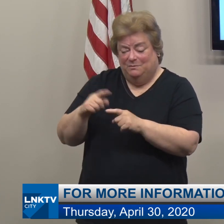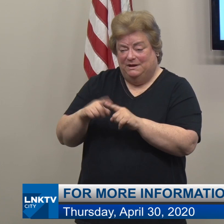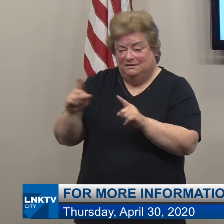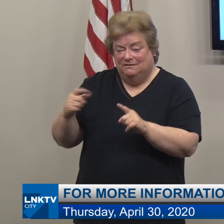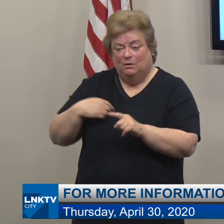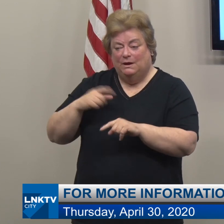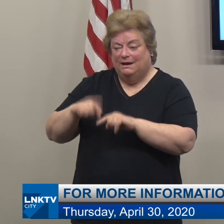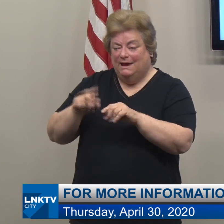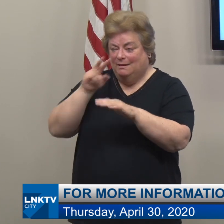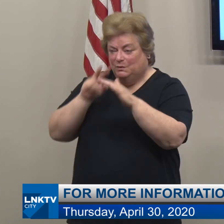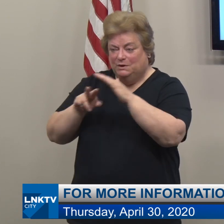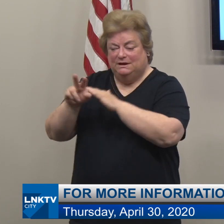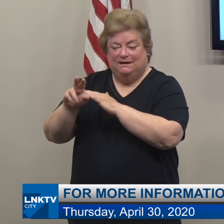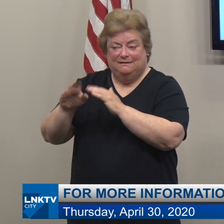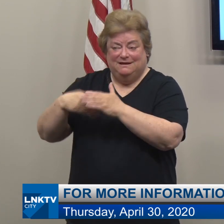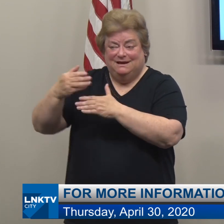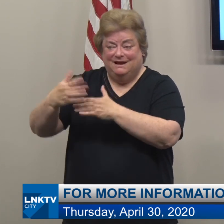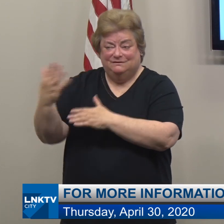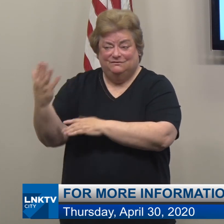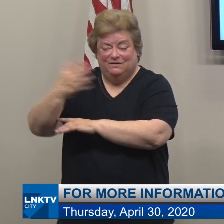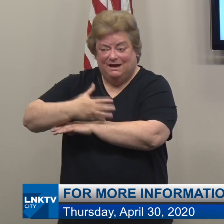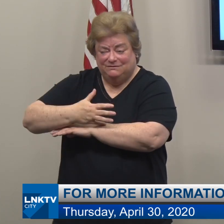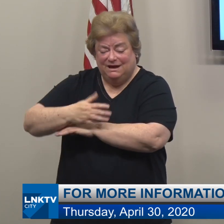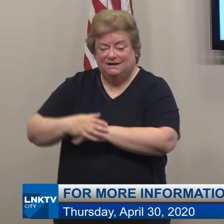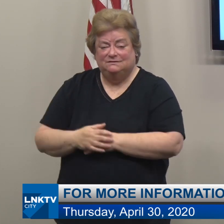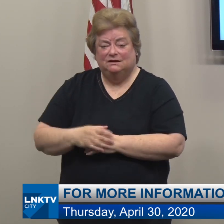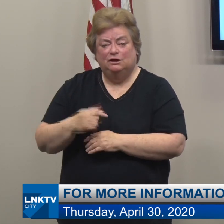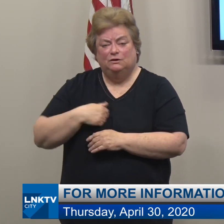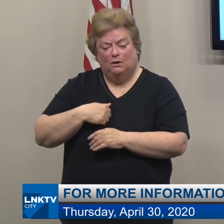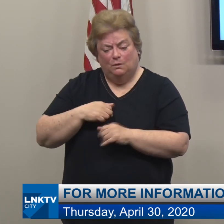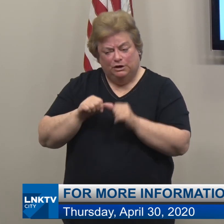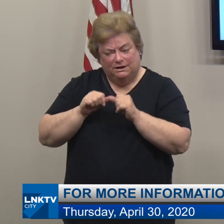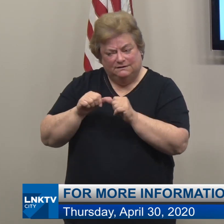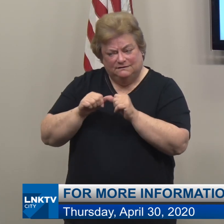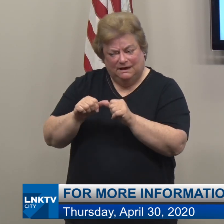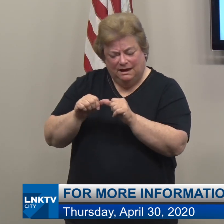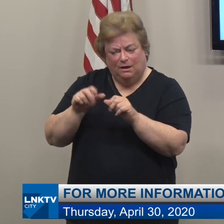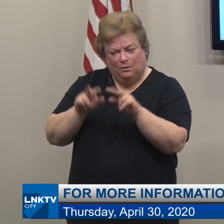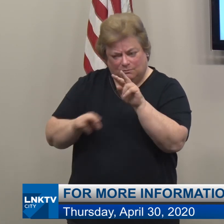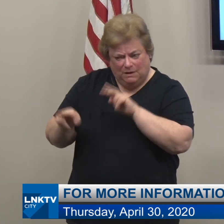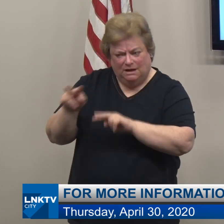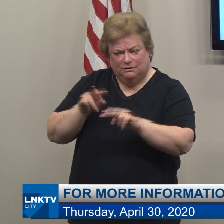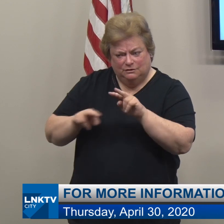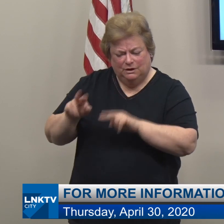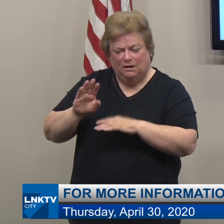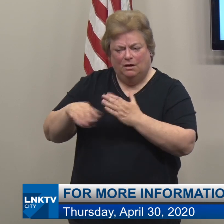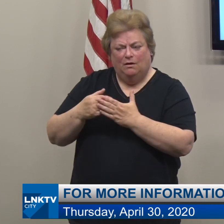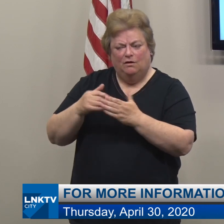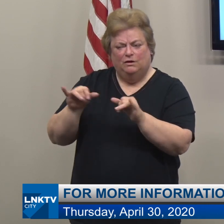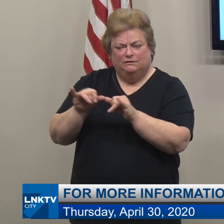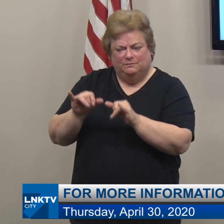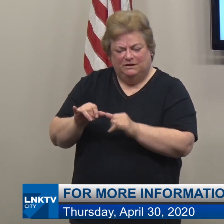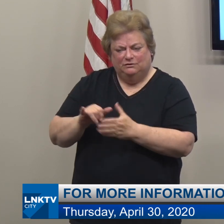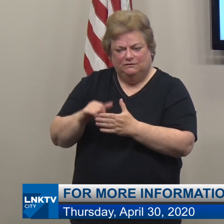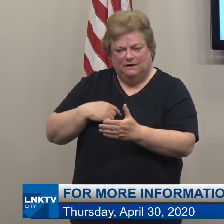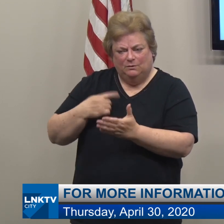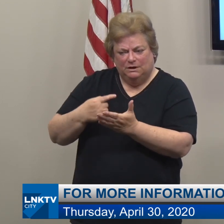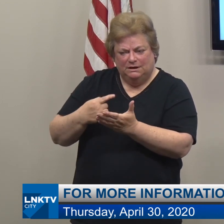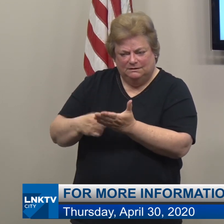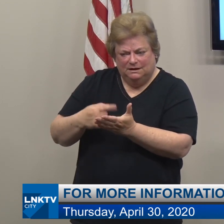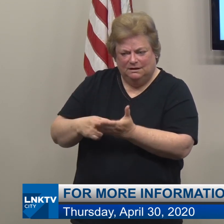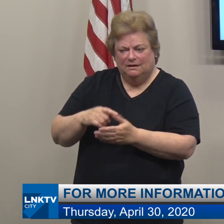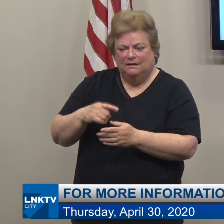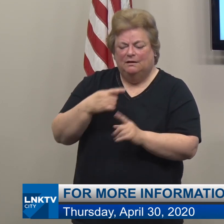next 5 days are. So we're going to stay steadfast in monitoring all those measures that we've discussed, like the